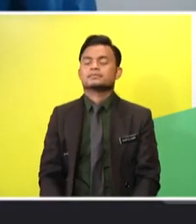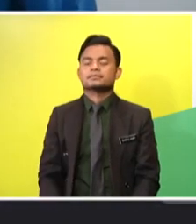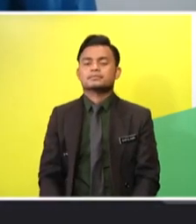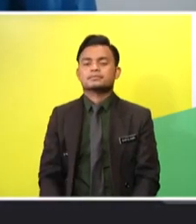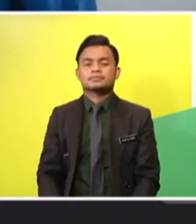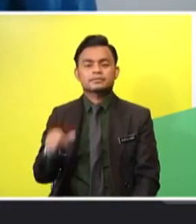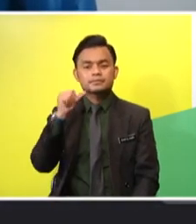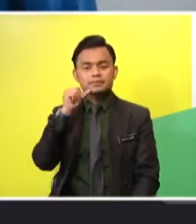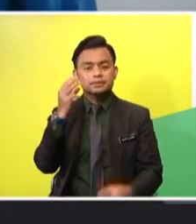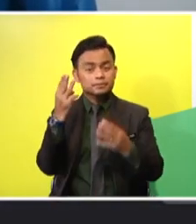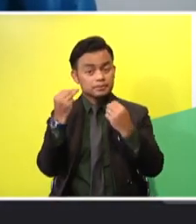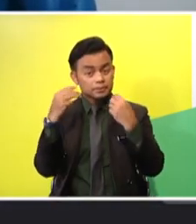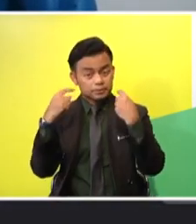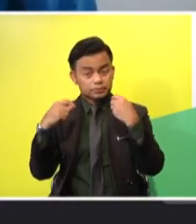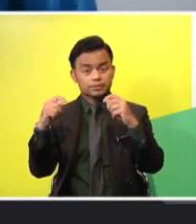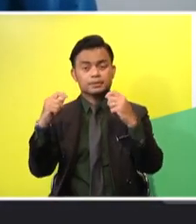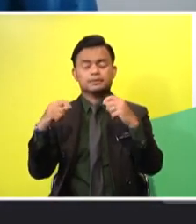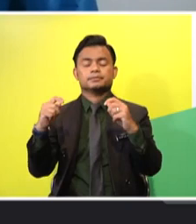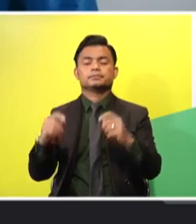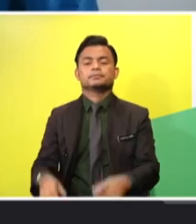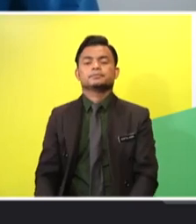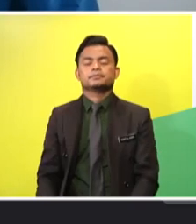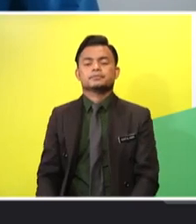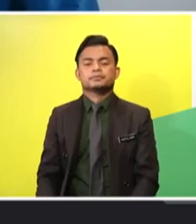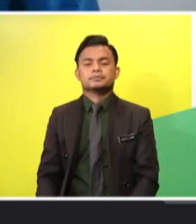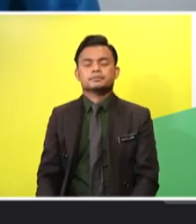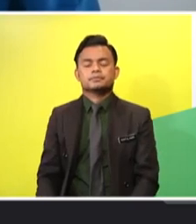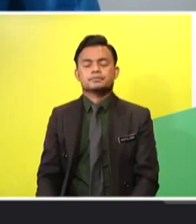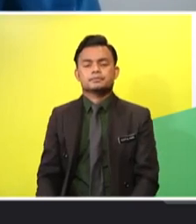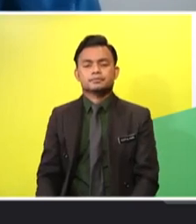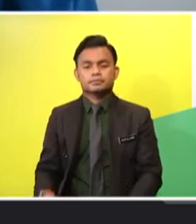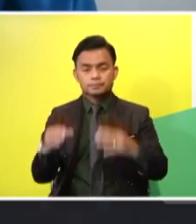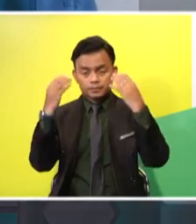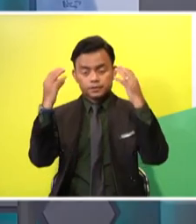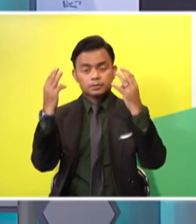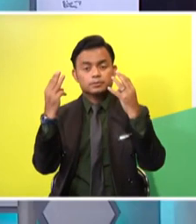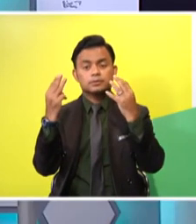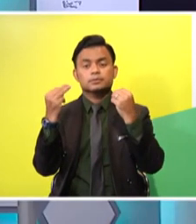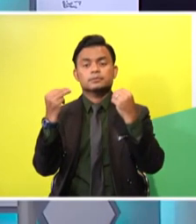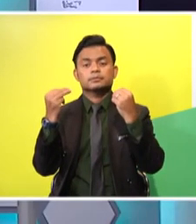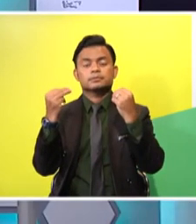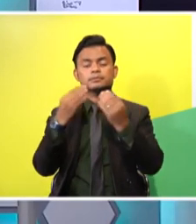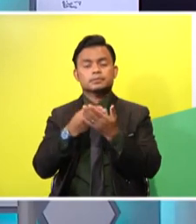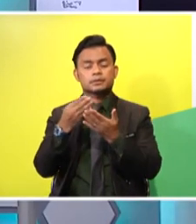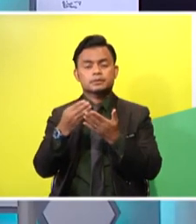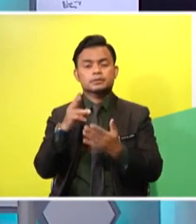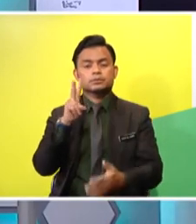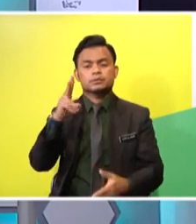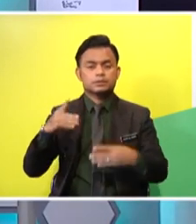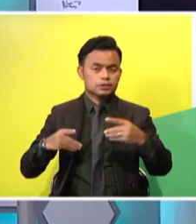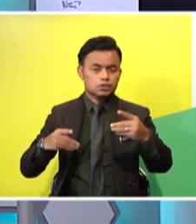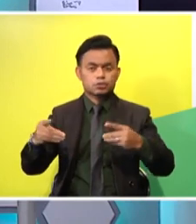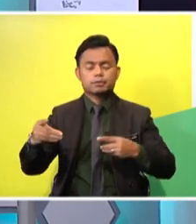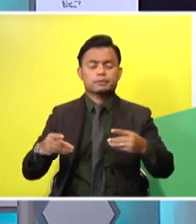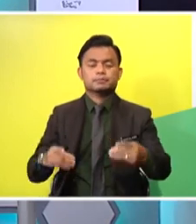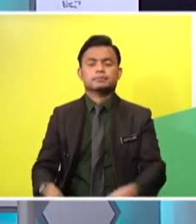to try. I'm going to give you 2 stars for this. Okay, I'm going to describe. I'm